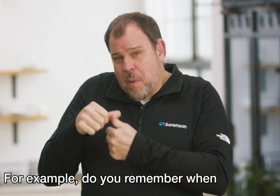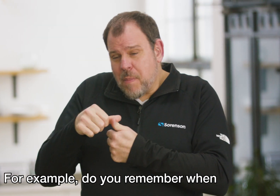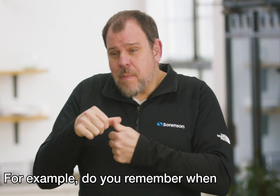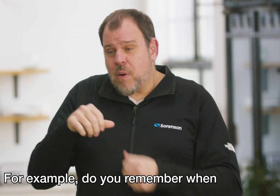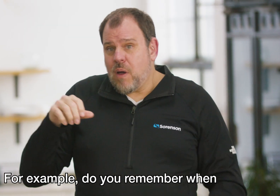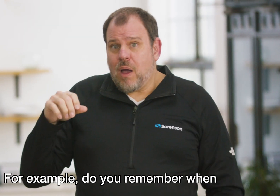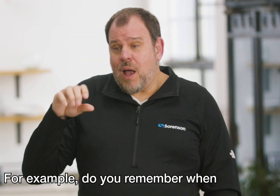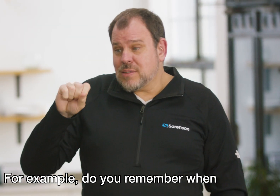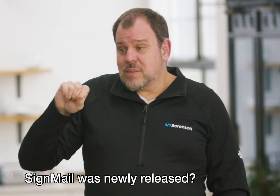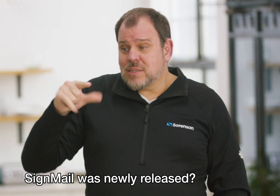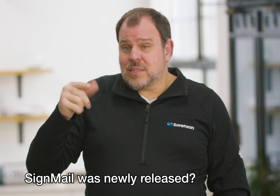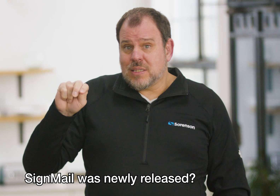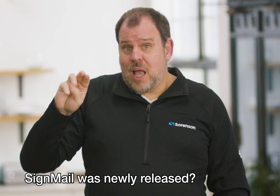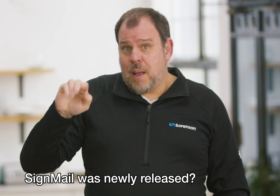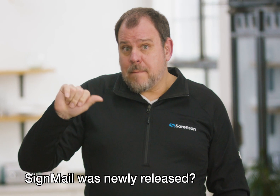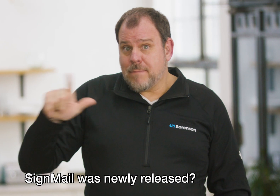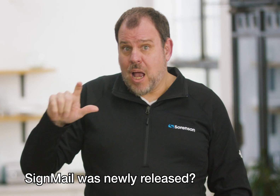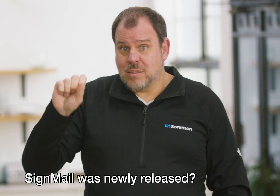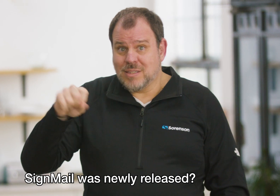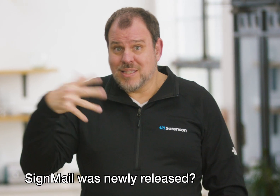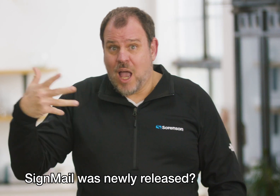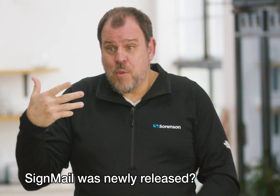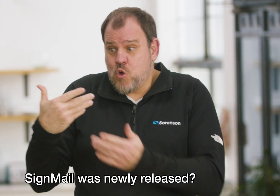you remember when sign mail was newly released?